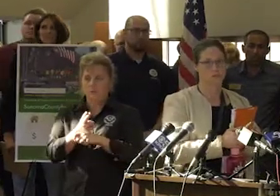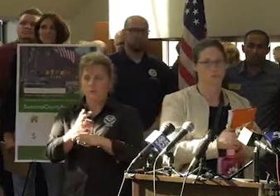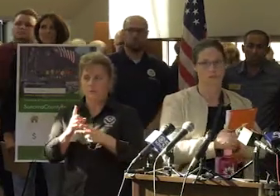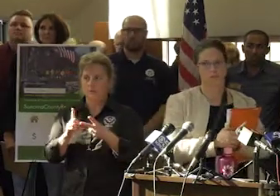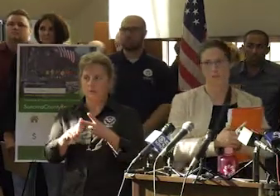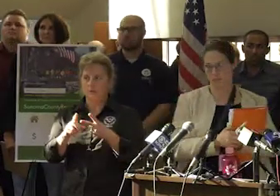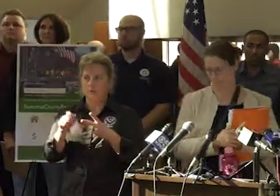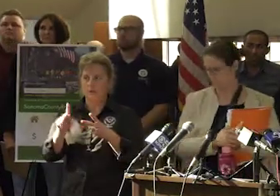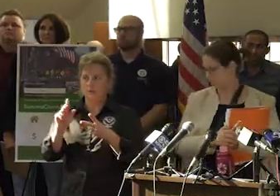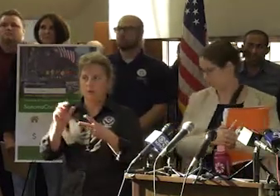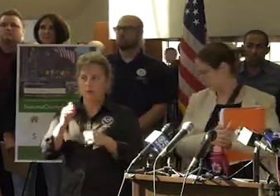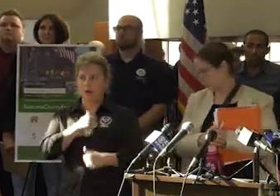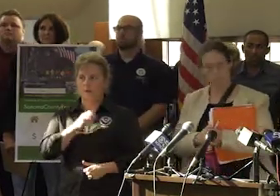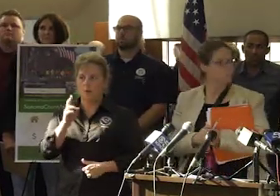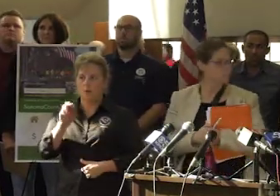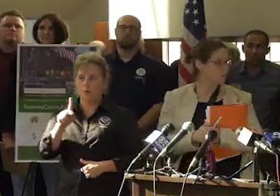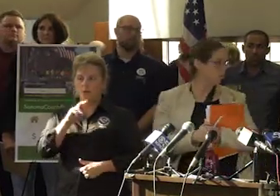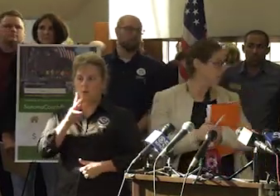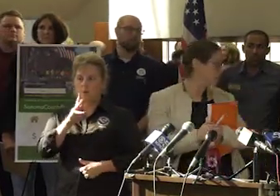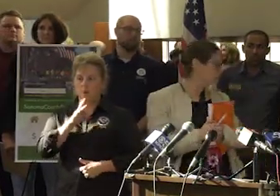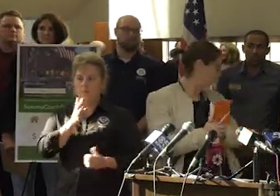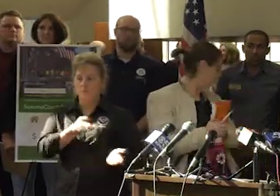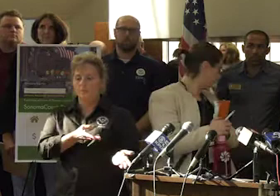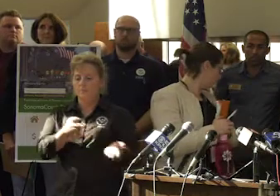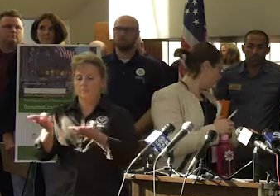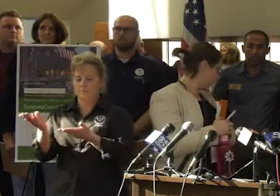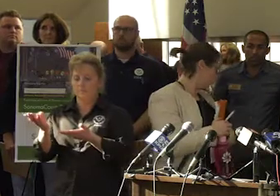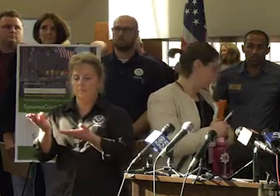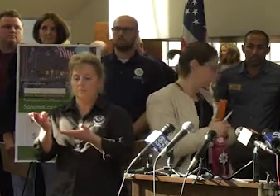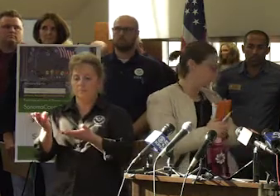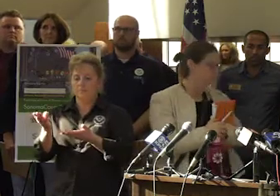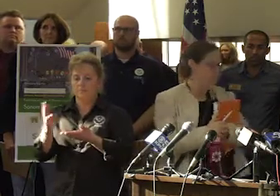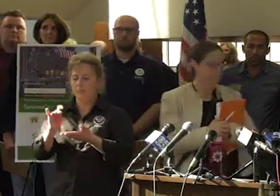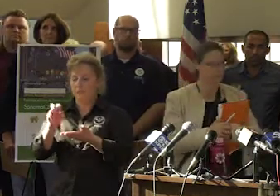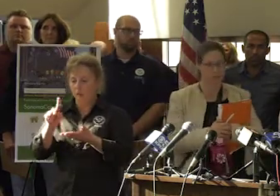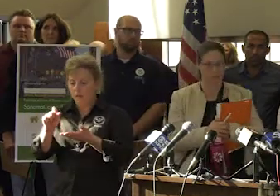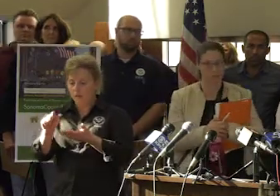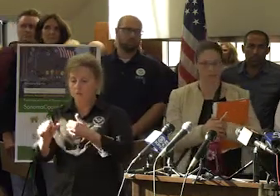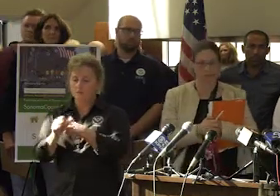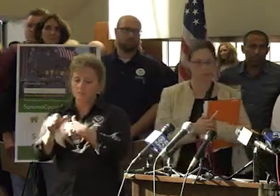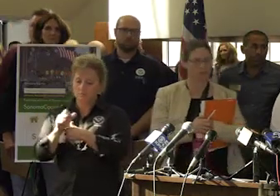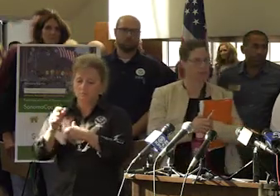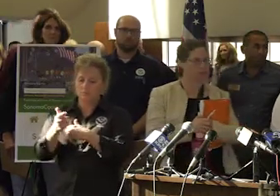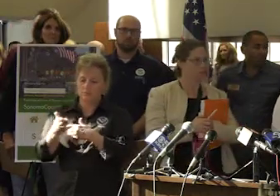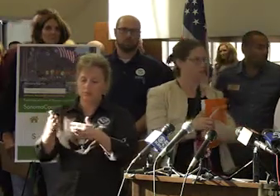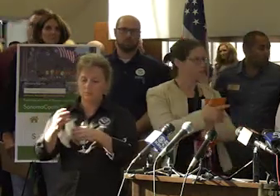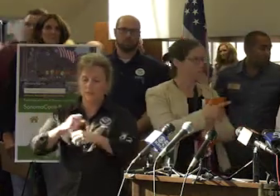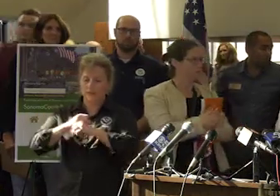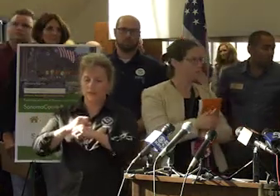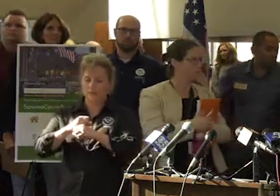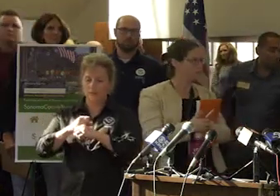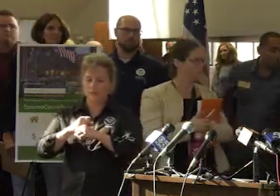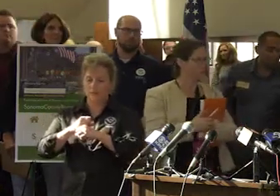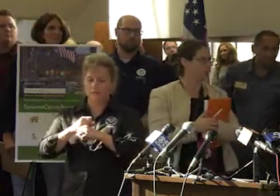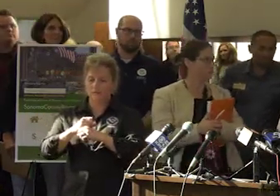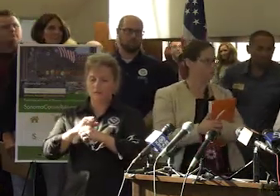Corps kind of speak to the transport of materials and how that's handled to protect the integrity of the community.